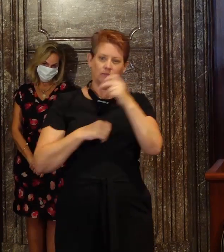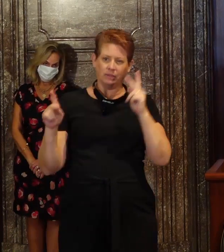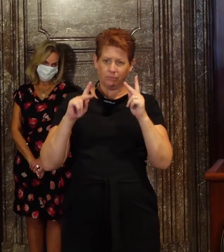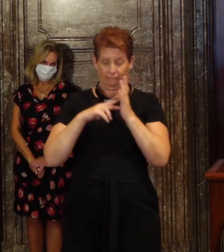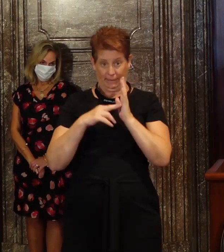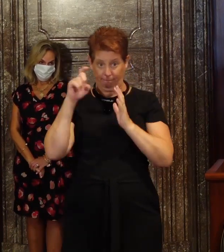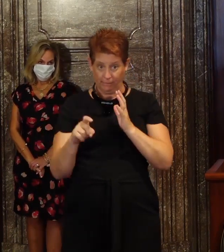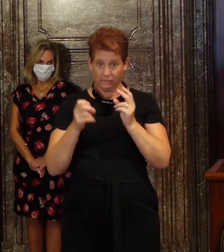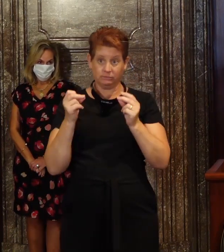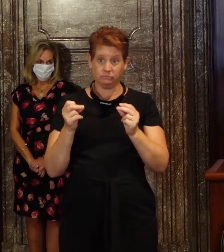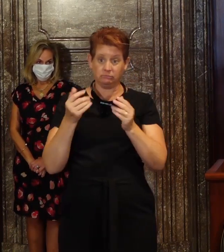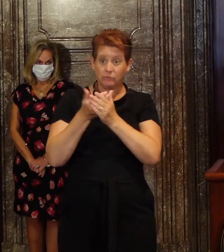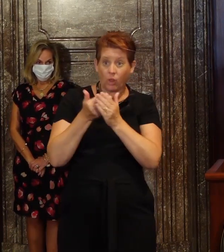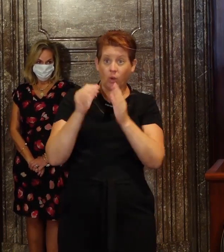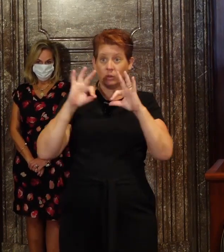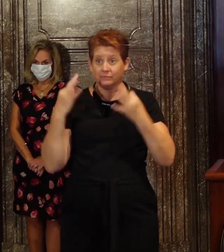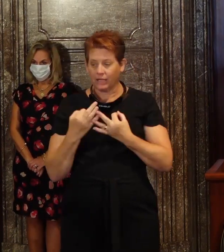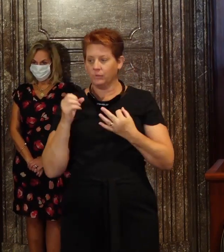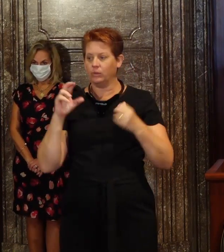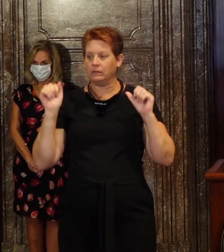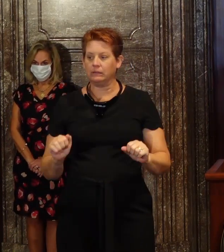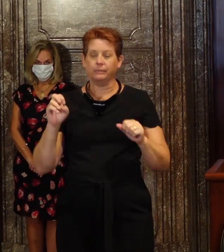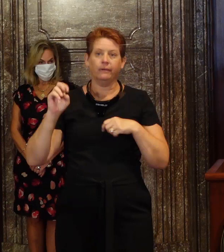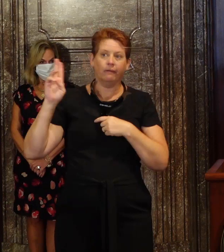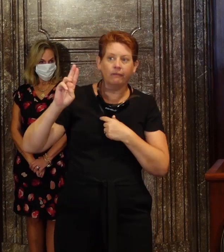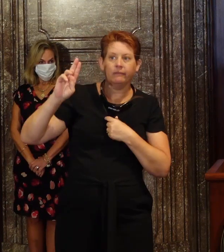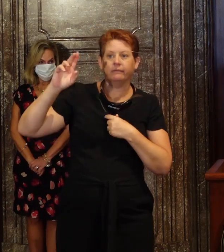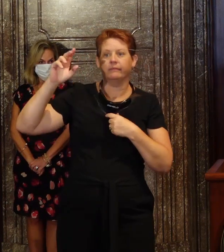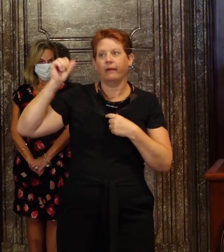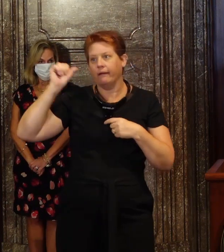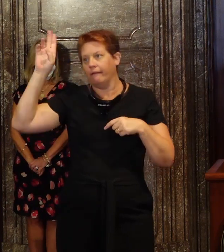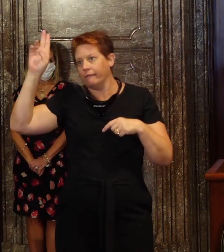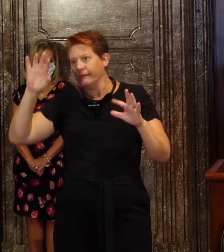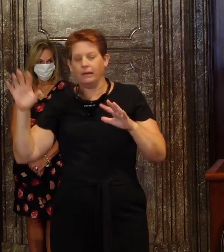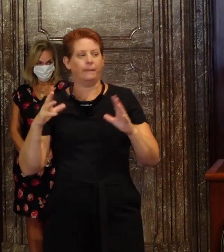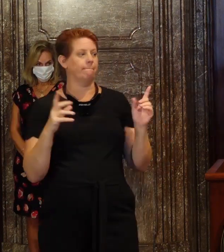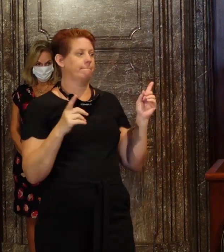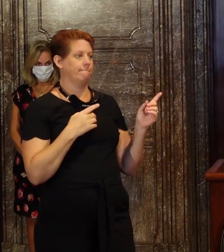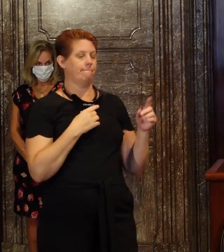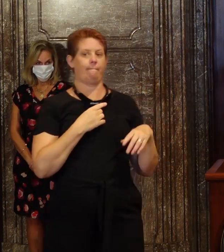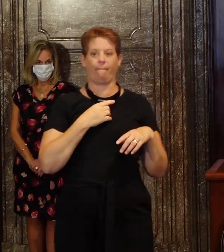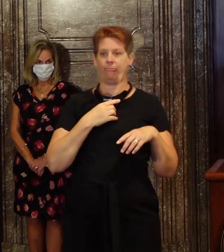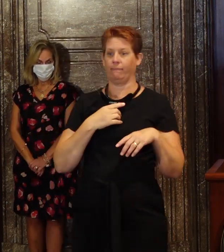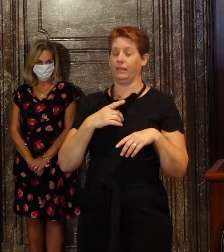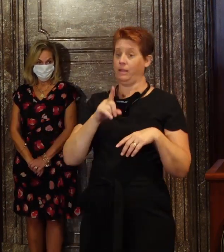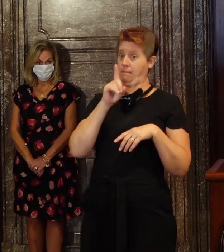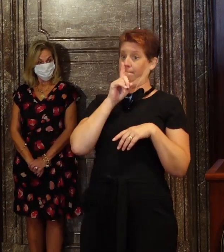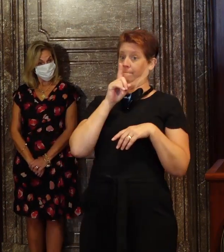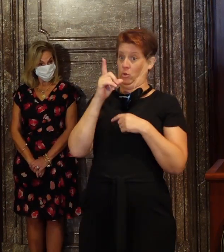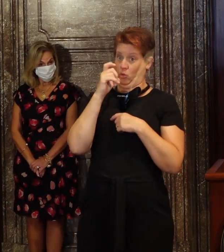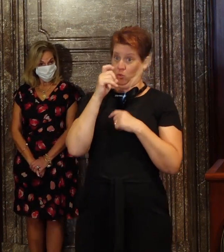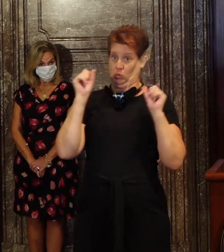family members doing visits, or can it be uncles, aunts? So there's no mention of who